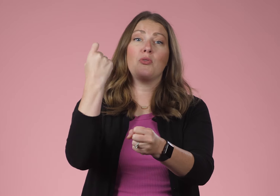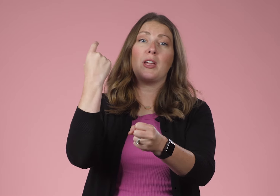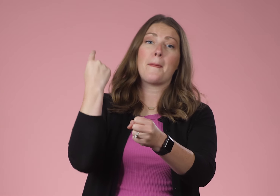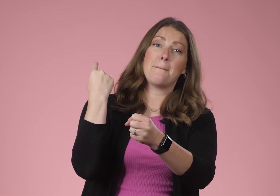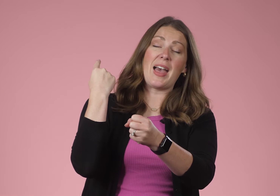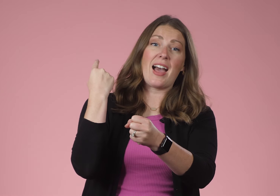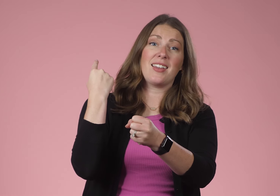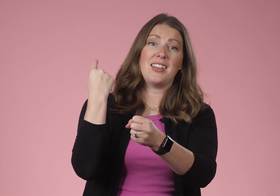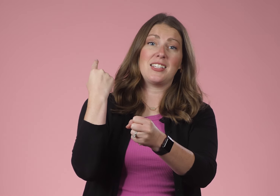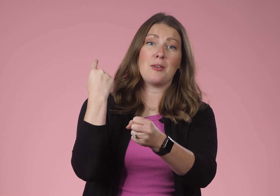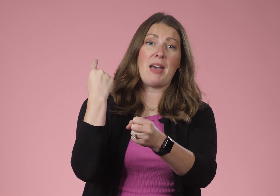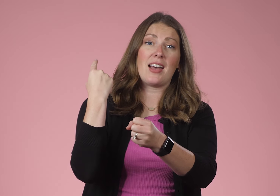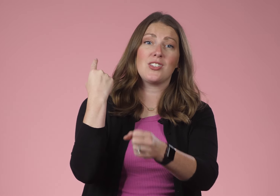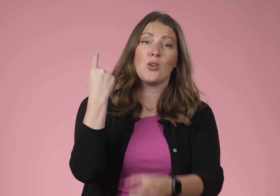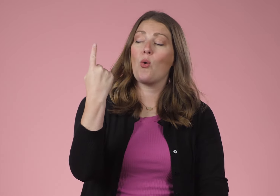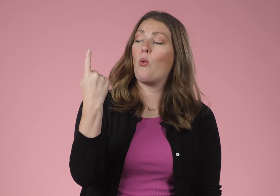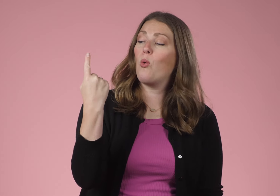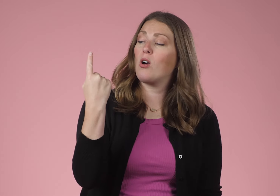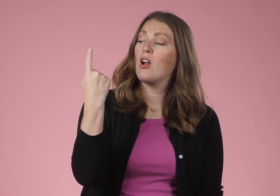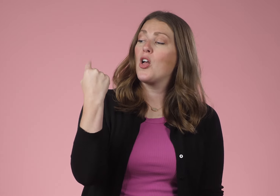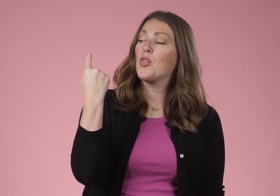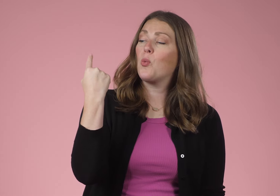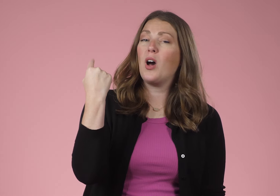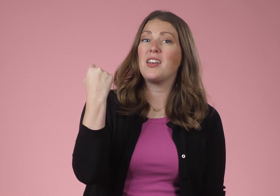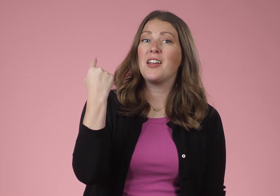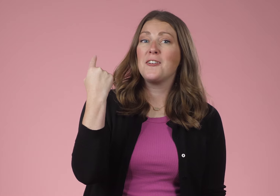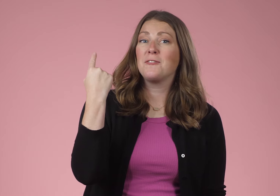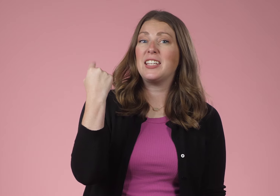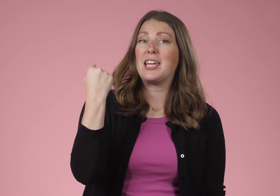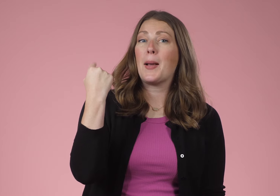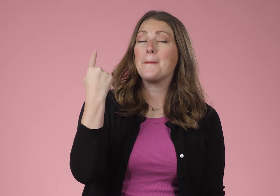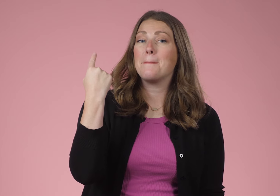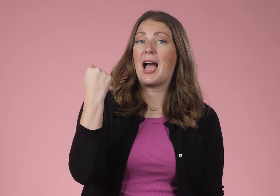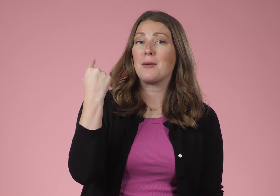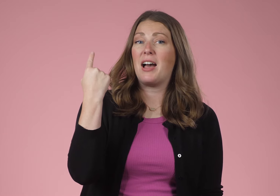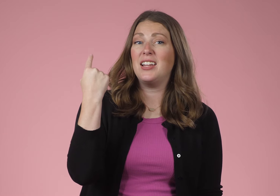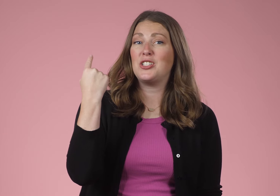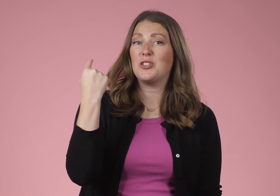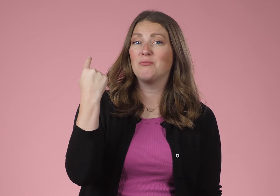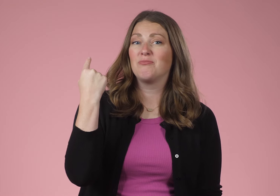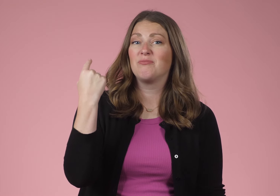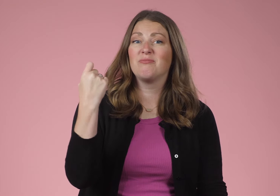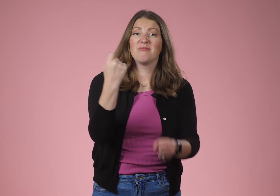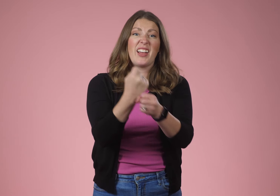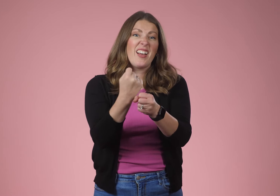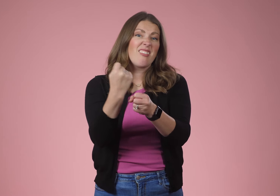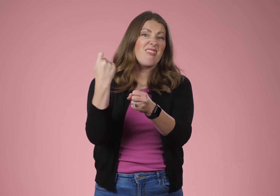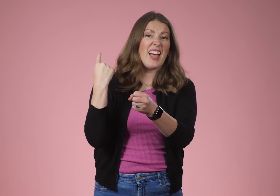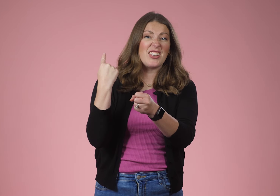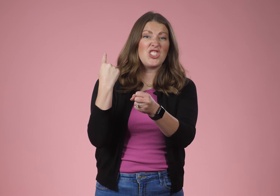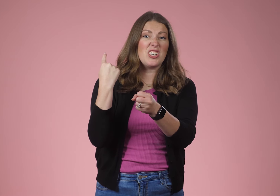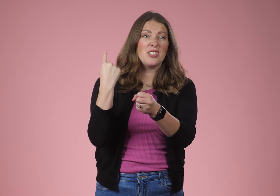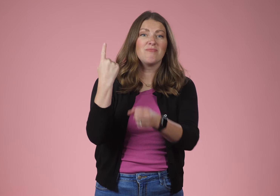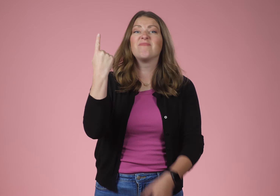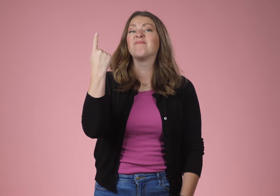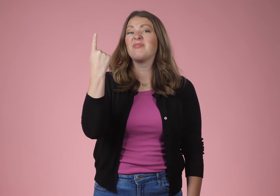moving back into the past or the one flicking back behind you. Last year,